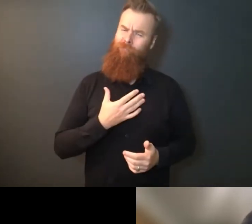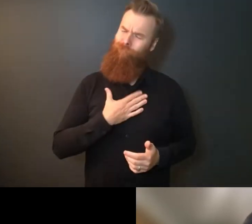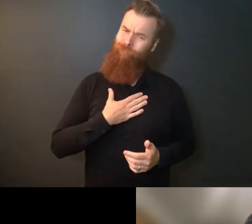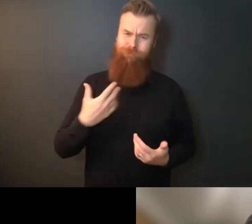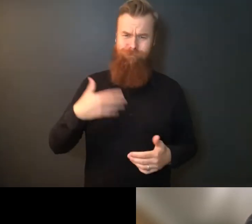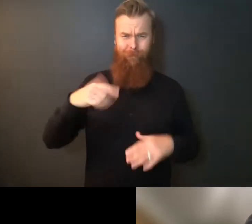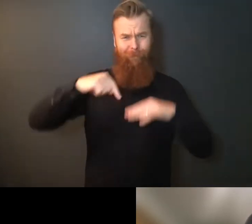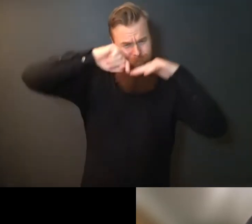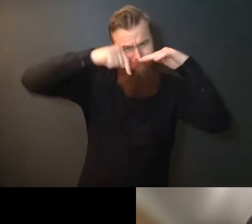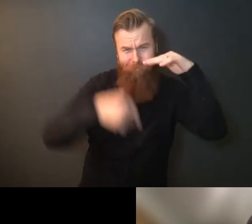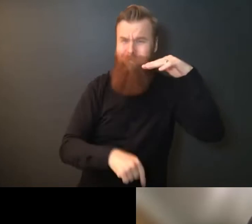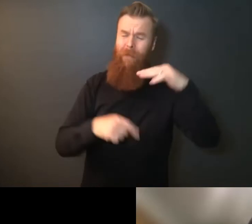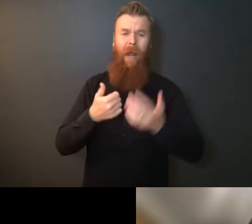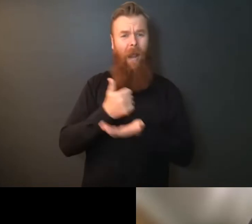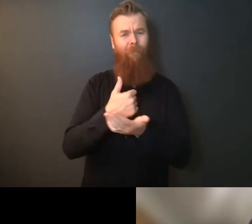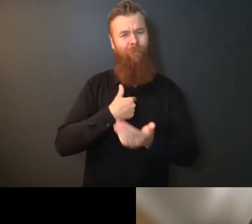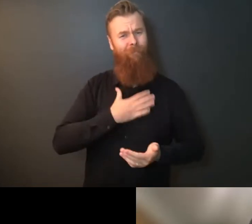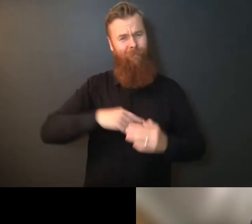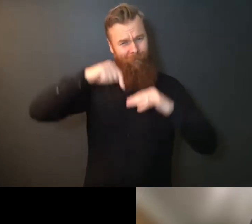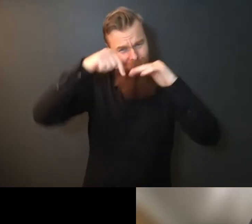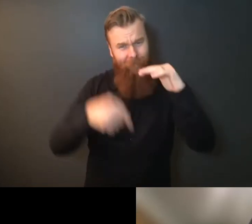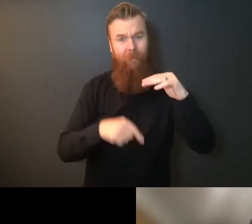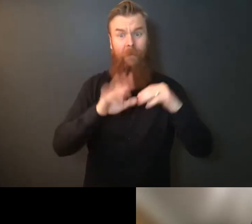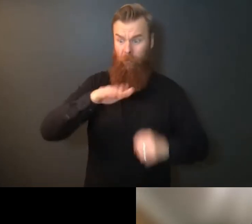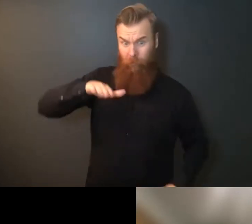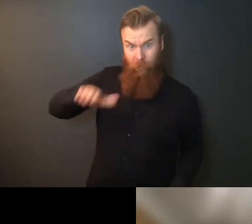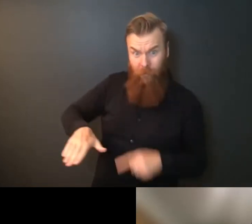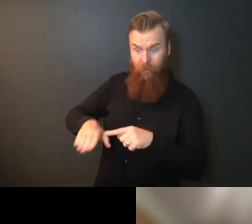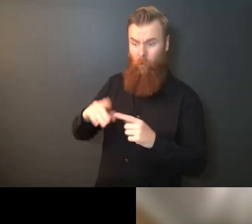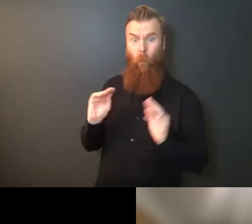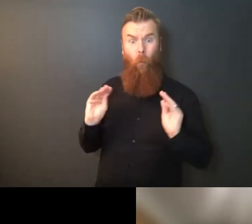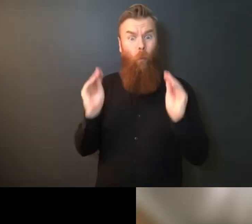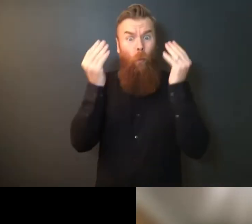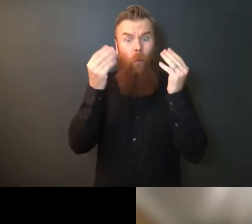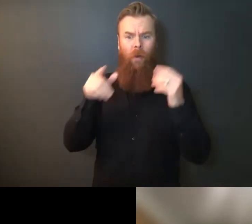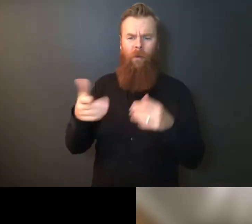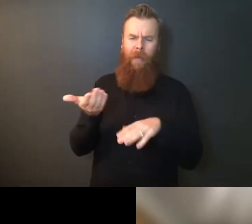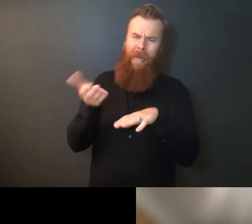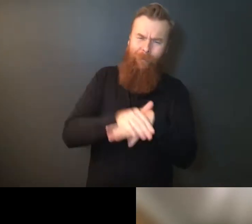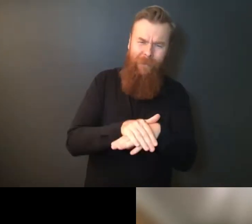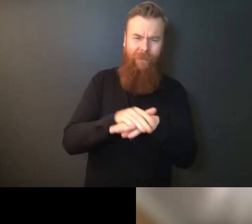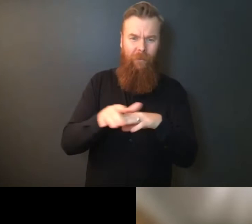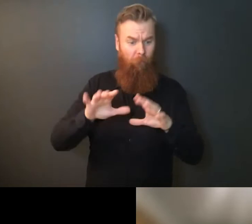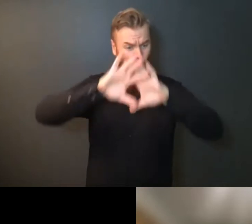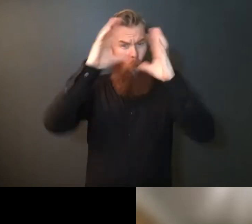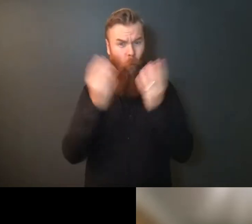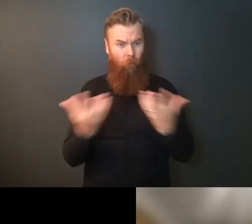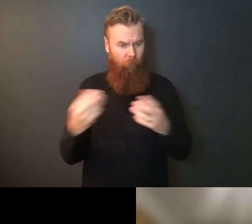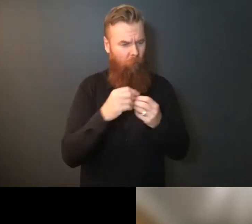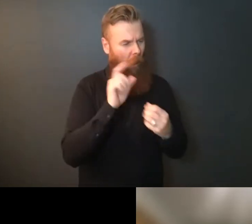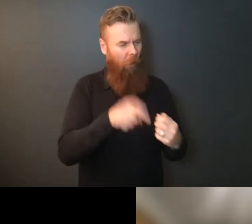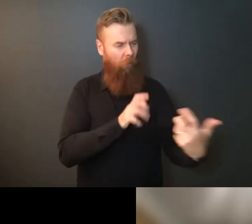youth, or someone who's experienced it and bring those kind of facets together with the service provider and the service